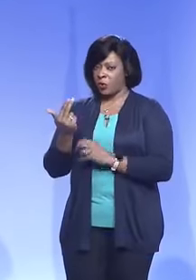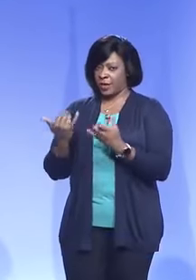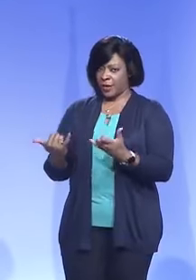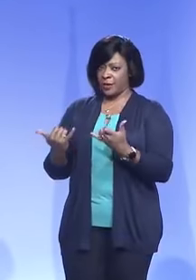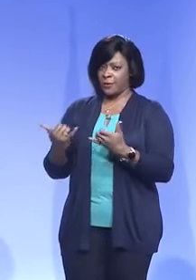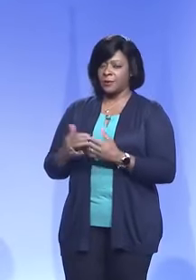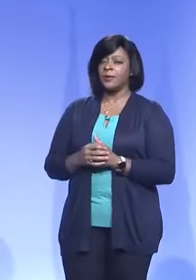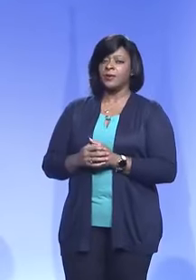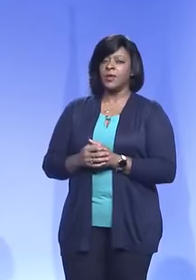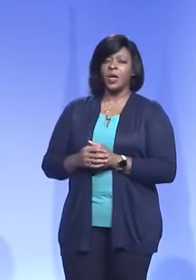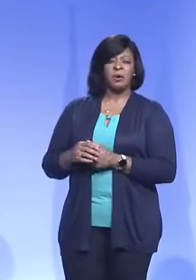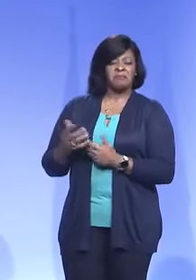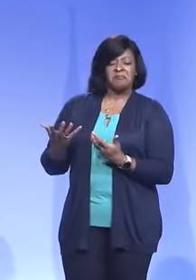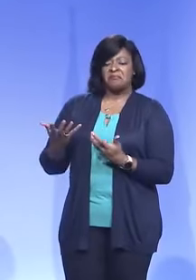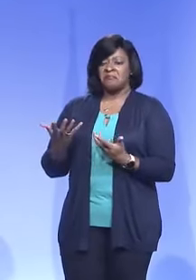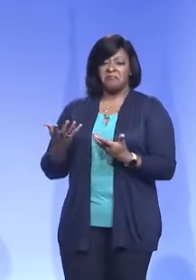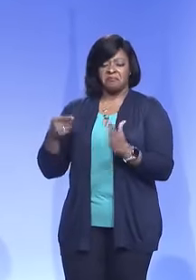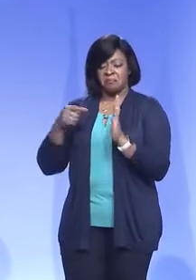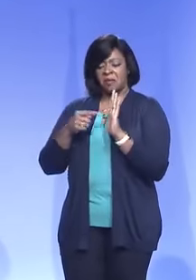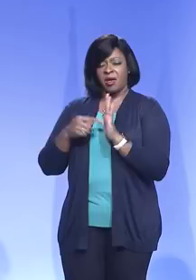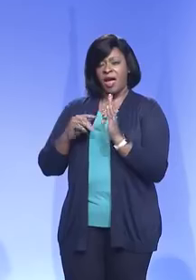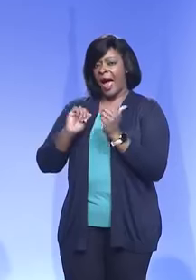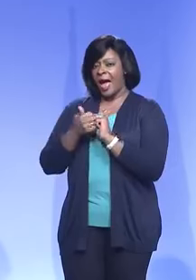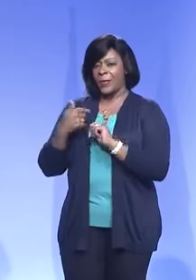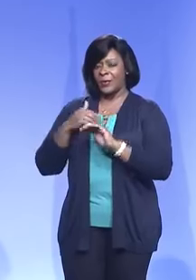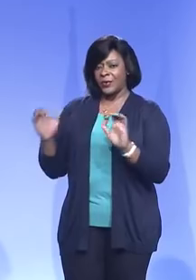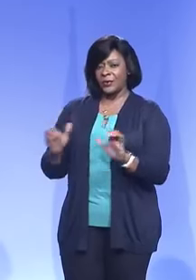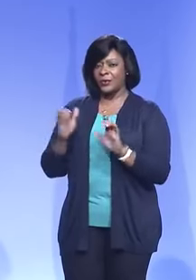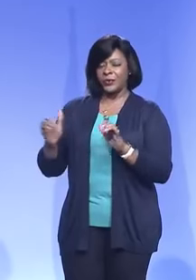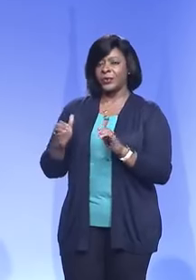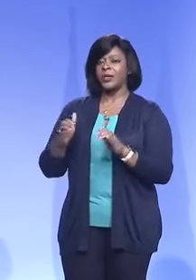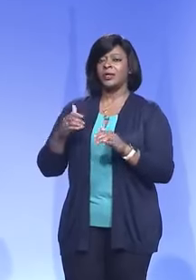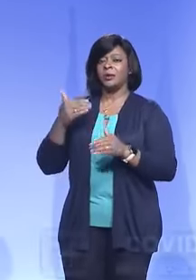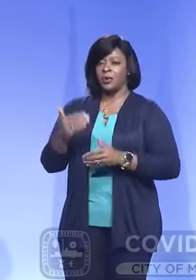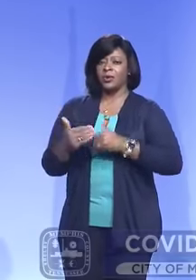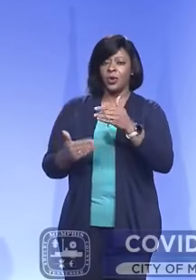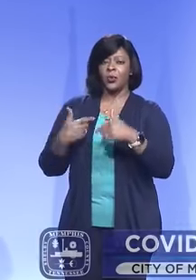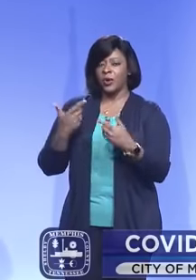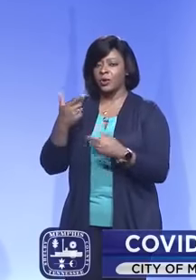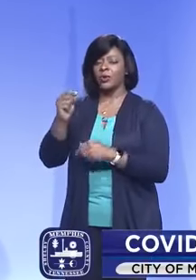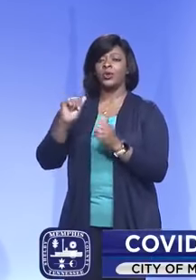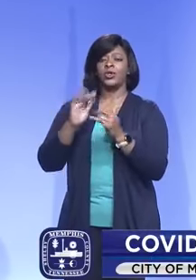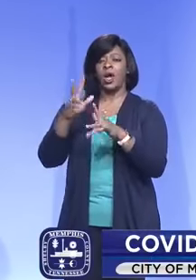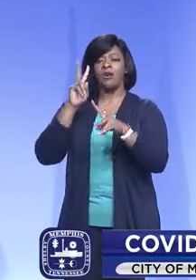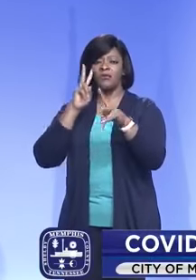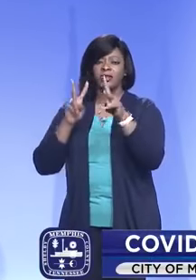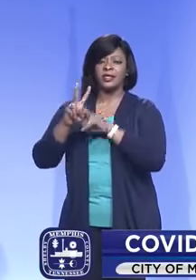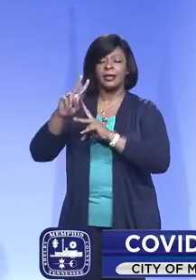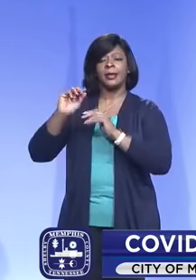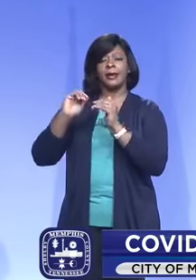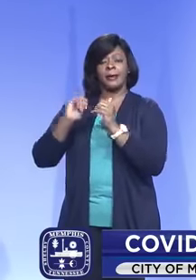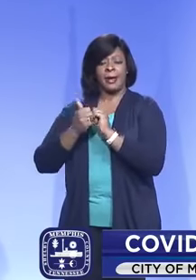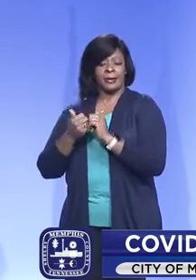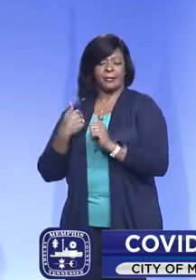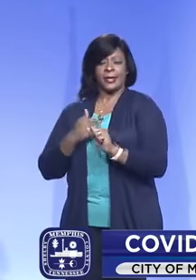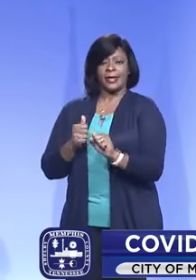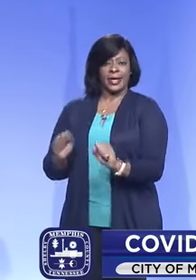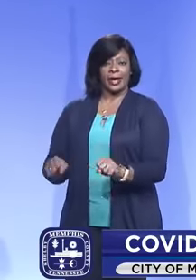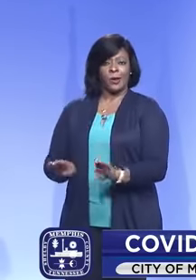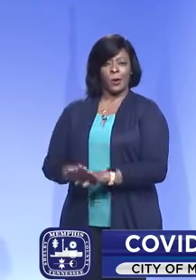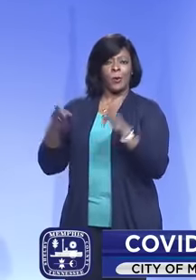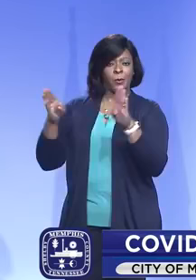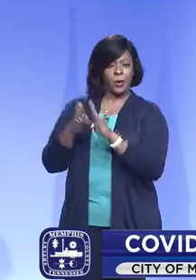now. Where does that say on how we're doing and the direction we're going and what you all foresee about being able to